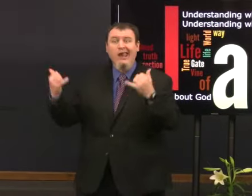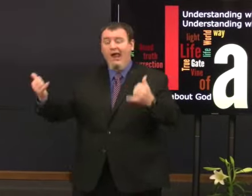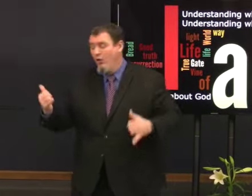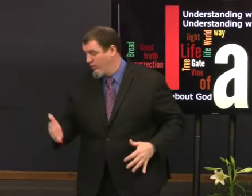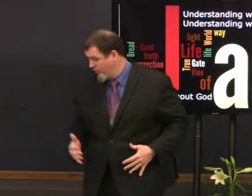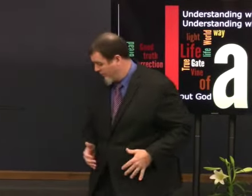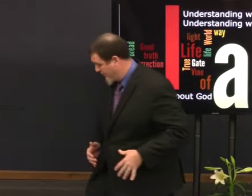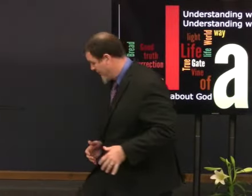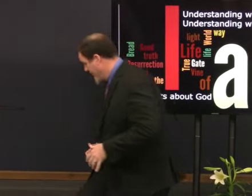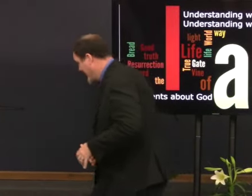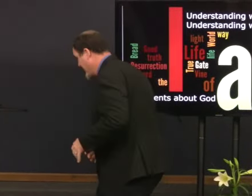Now,